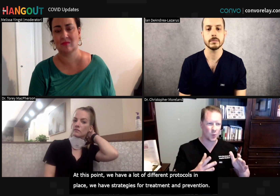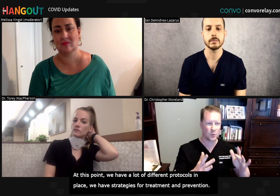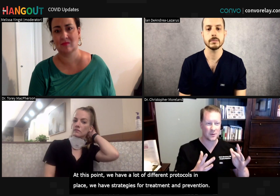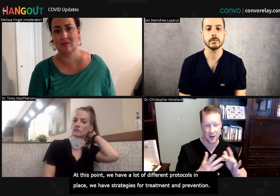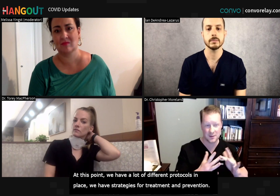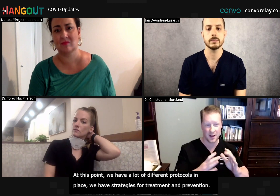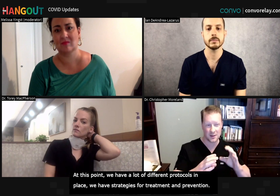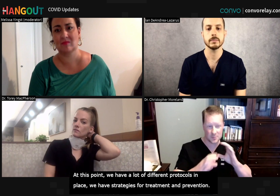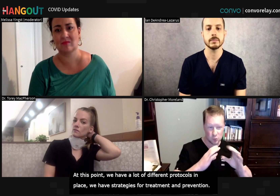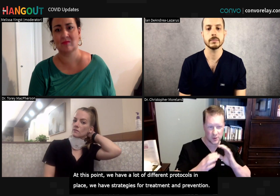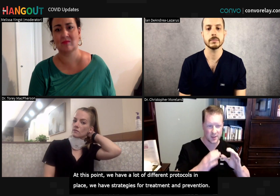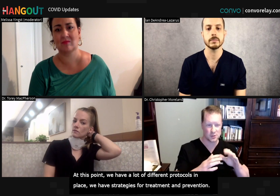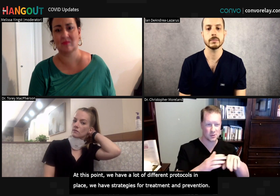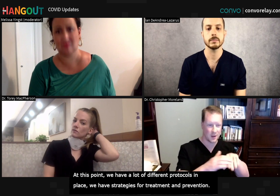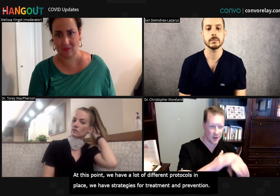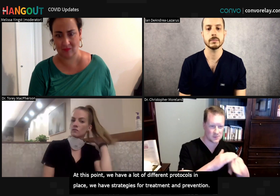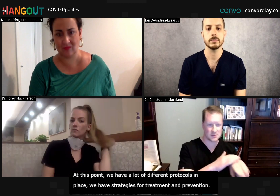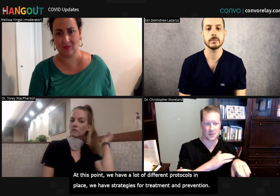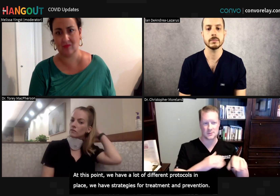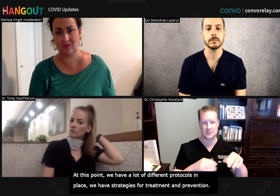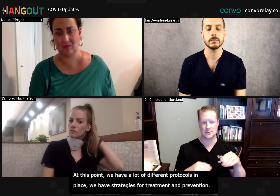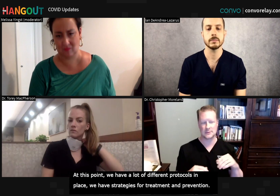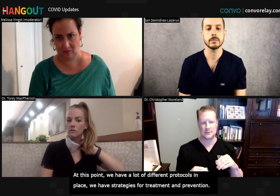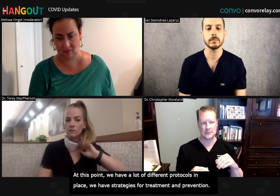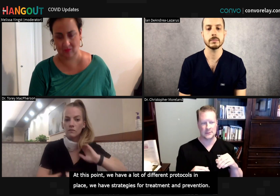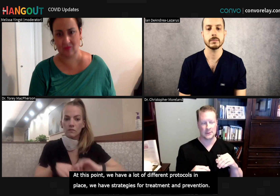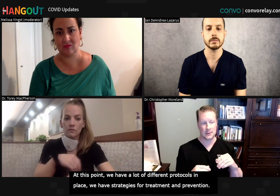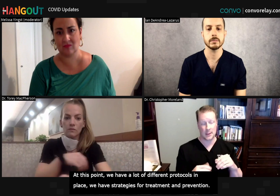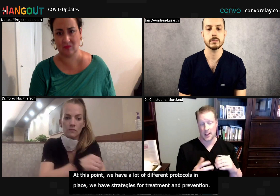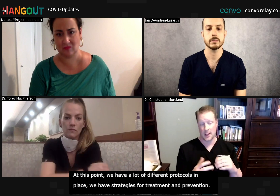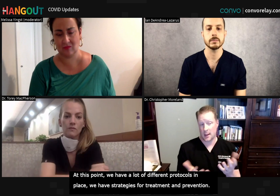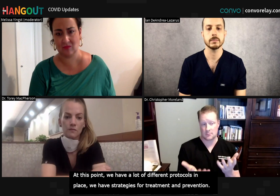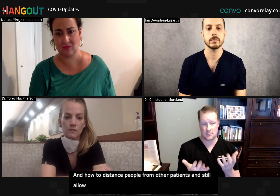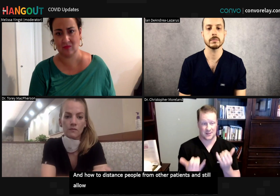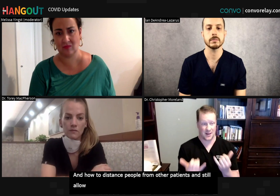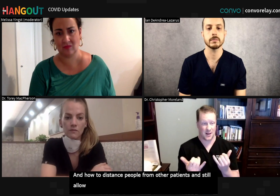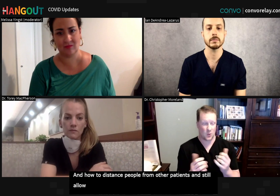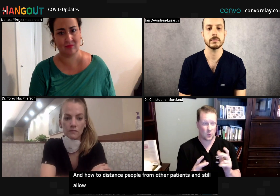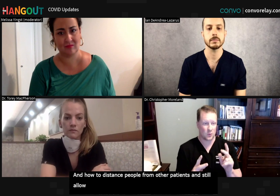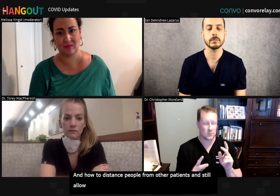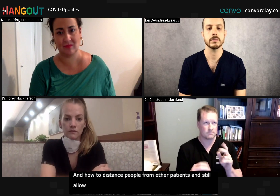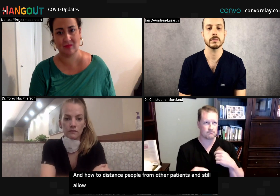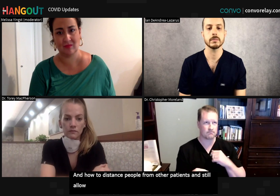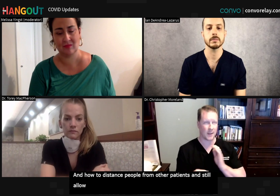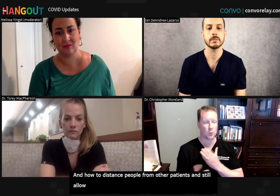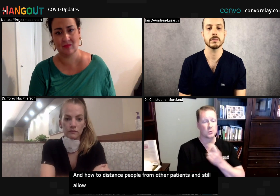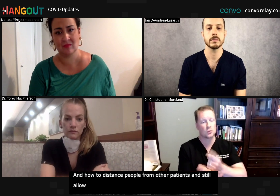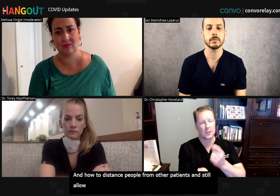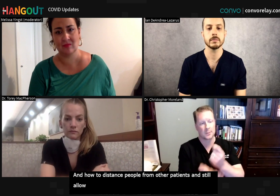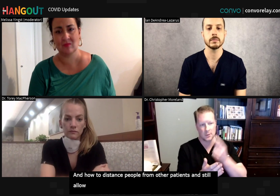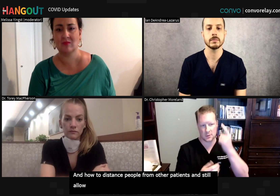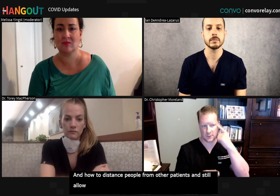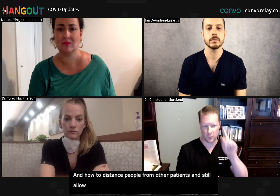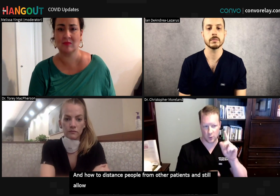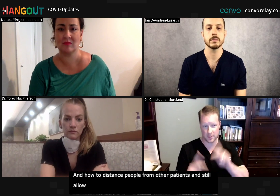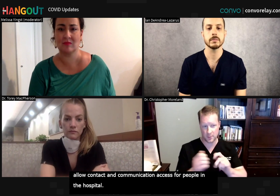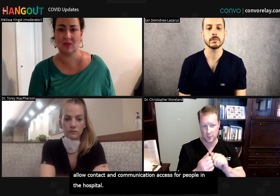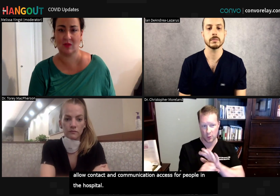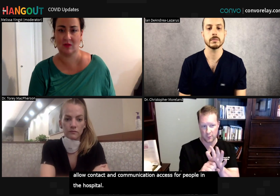other patients and still allow contact and communication access for people in the hospital. I think now that our treatments